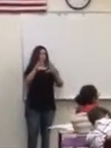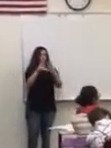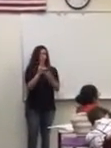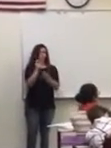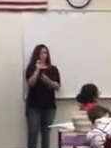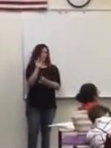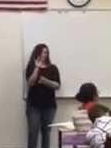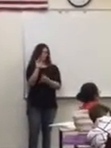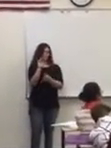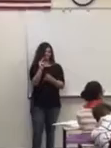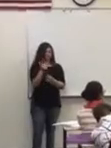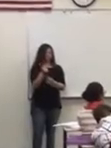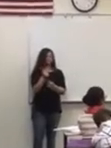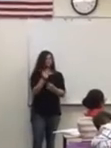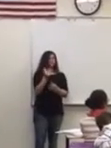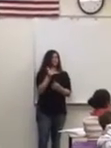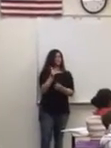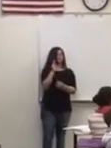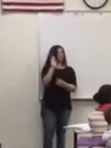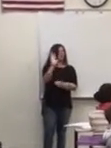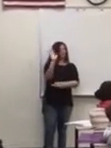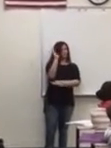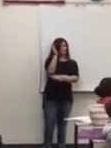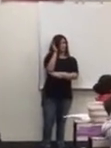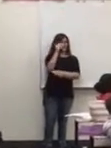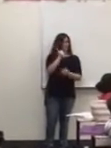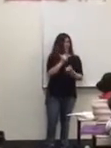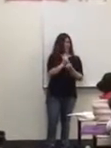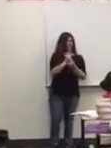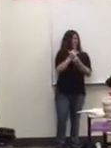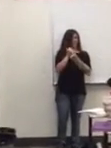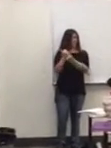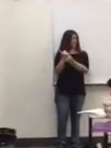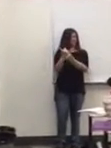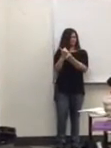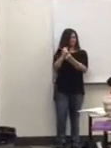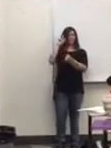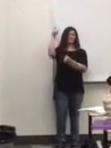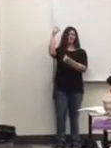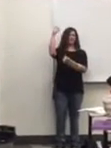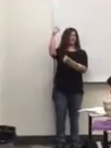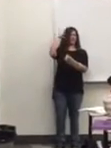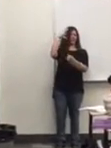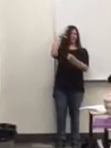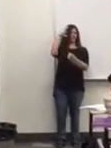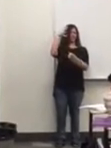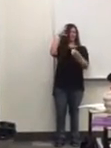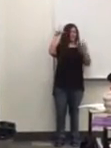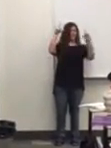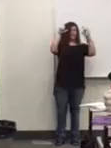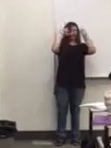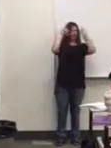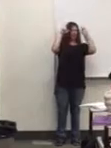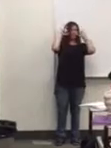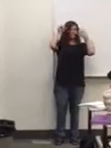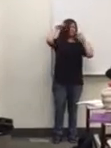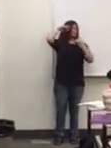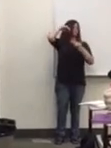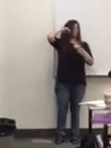at all by a picture of a big old sun with sunglasses on, sweating, going, phew,